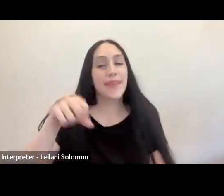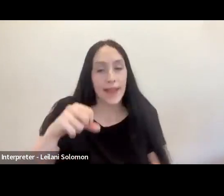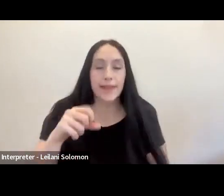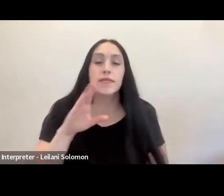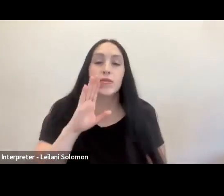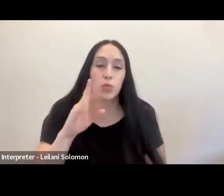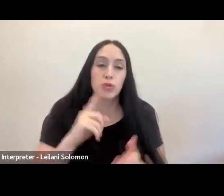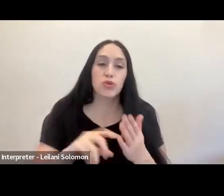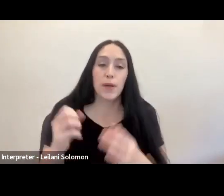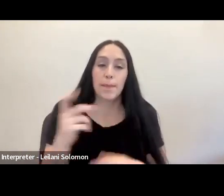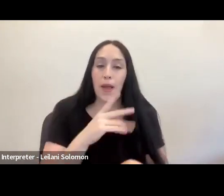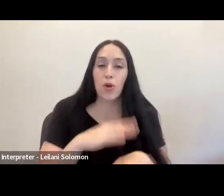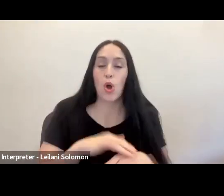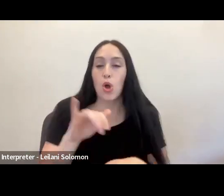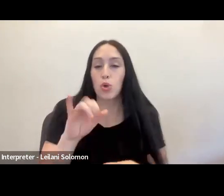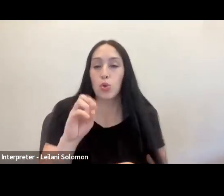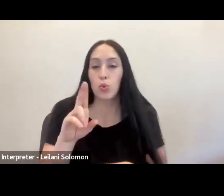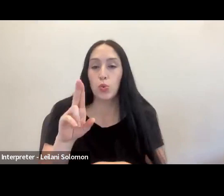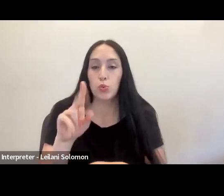that.